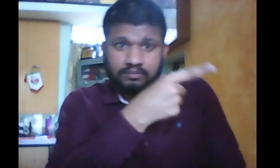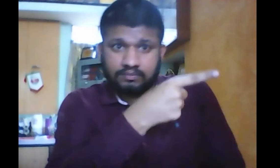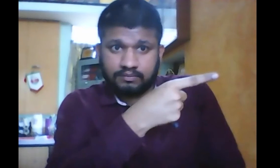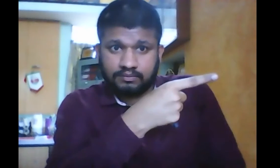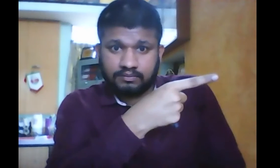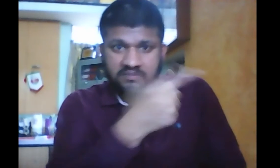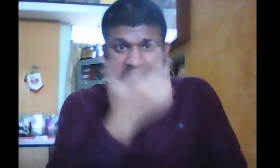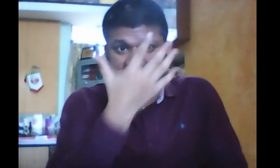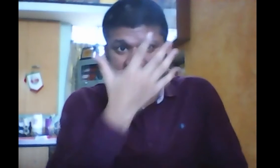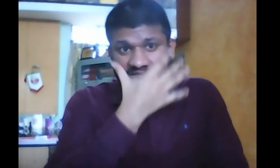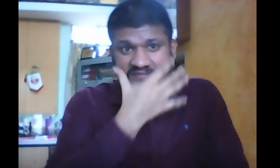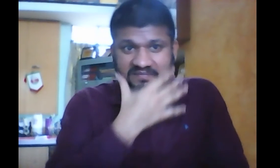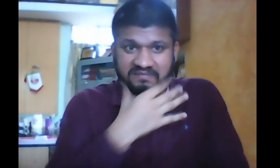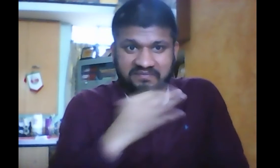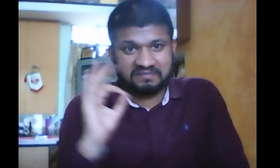She is beautiful.